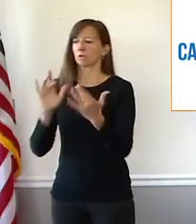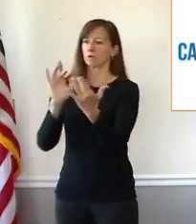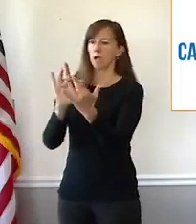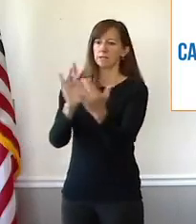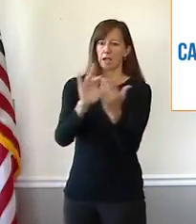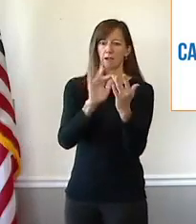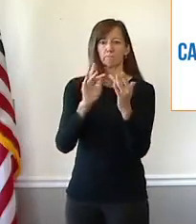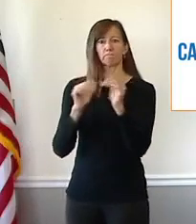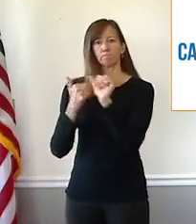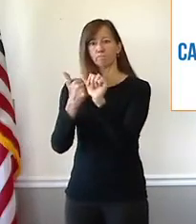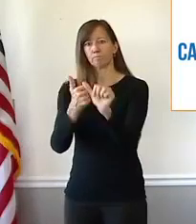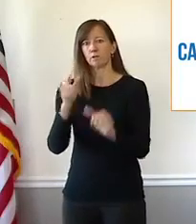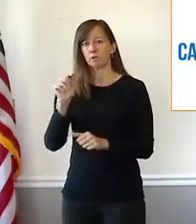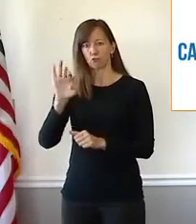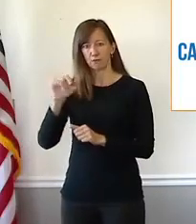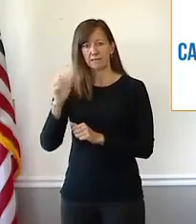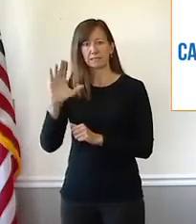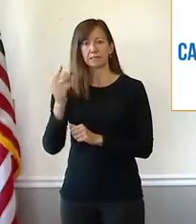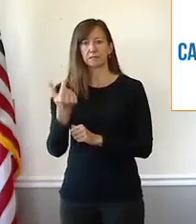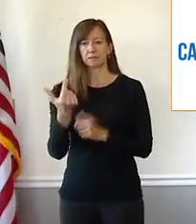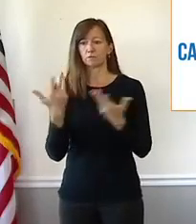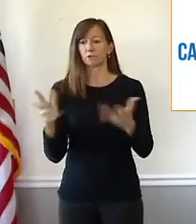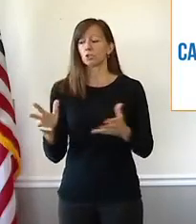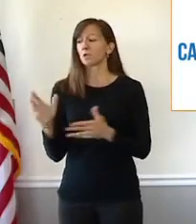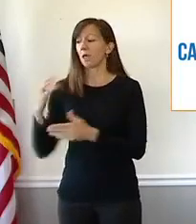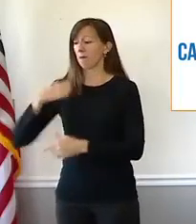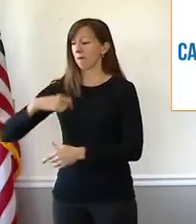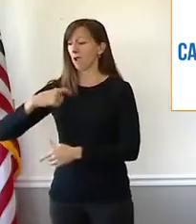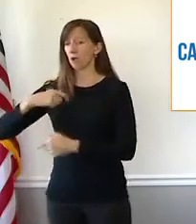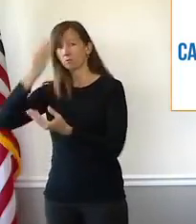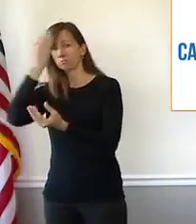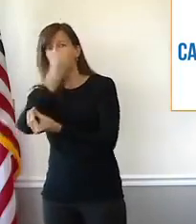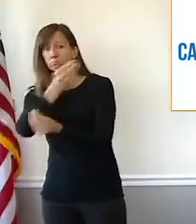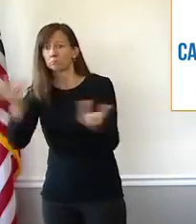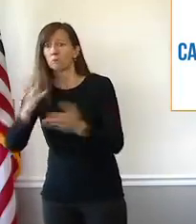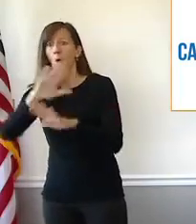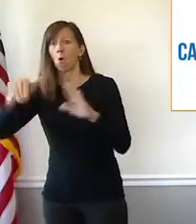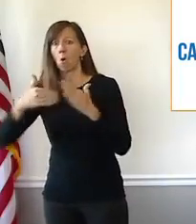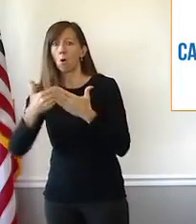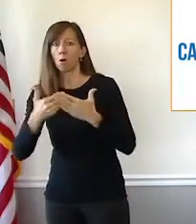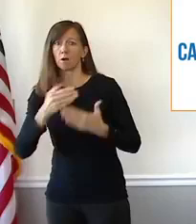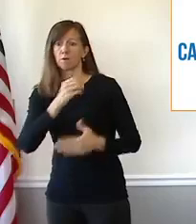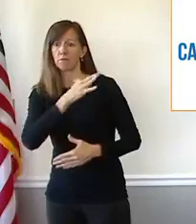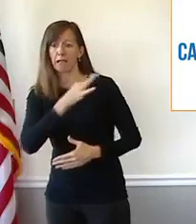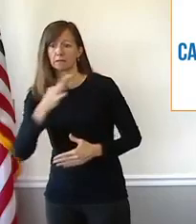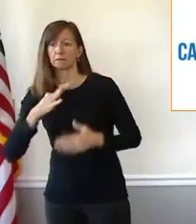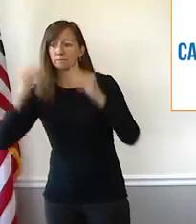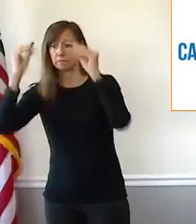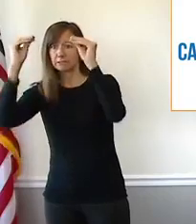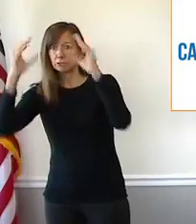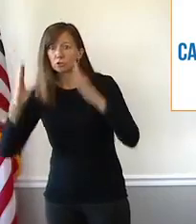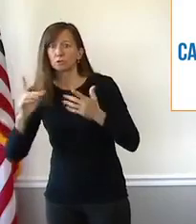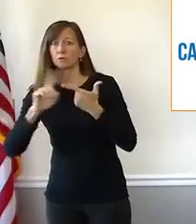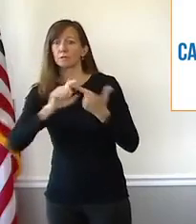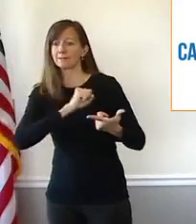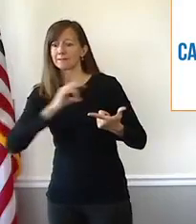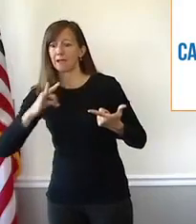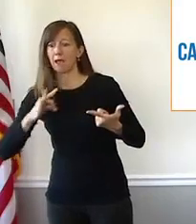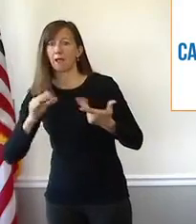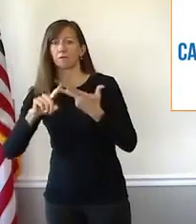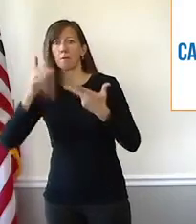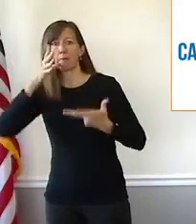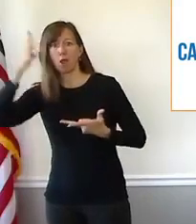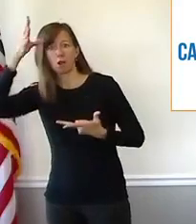notified, Marist College has notified students, faculty, and staff. They were all notified on Thursday evening. The college